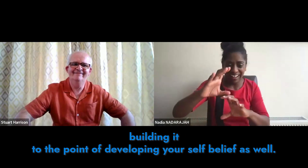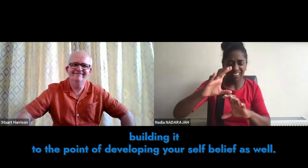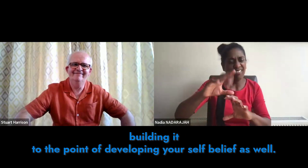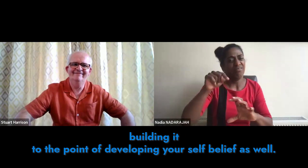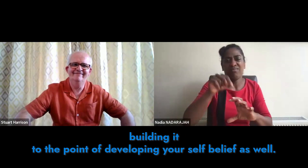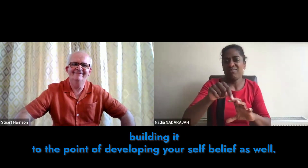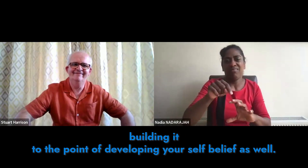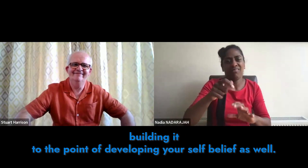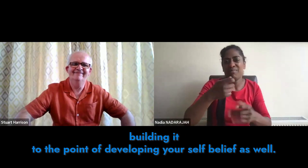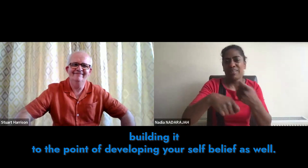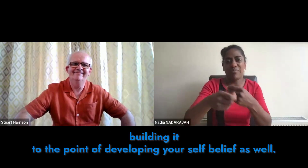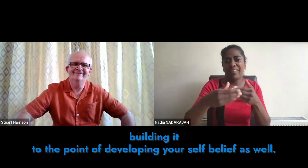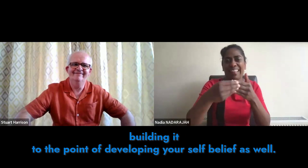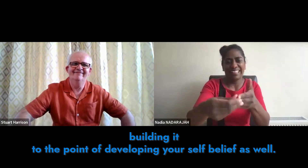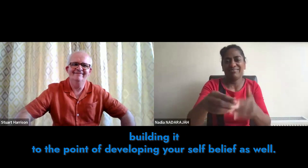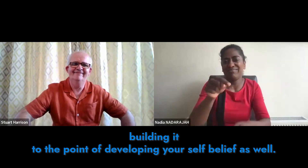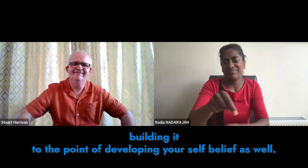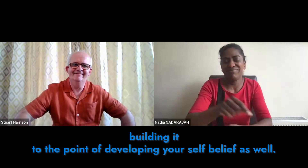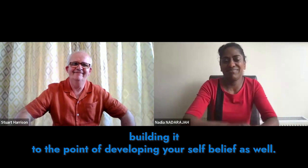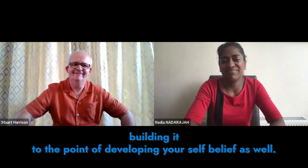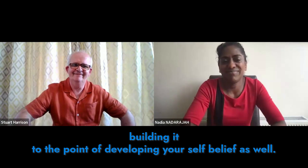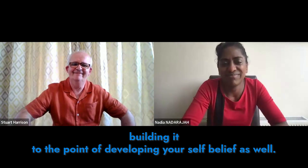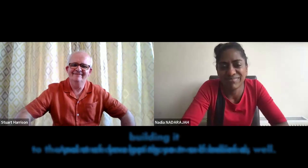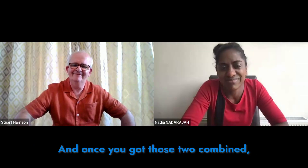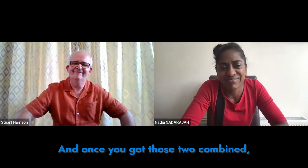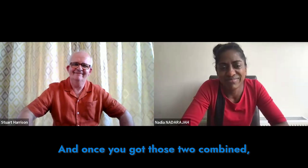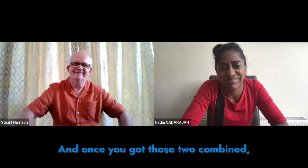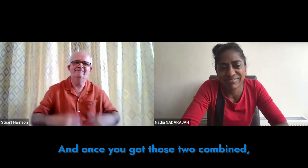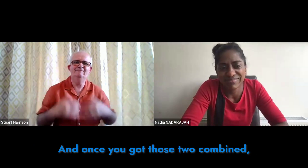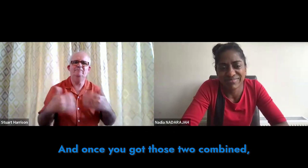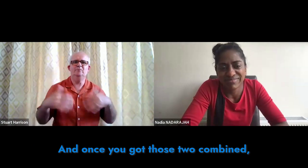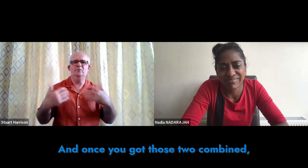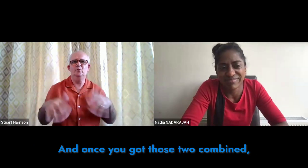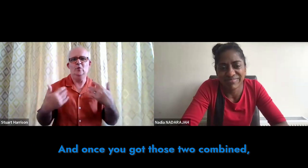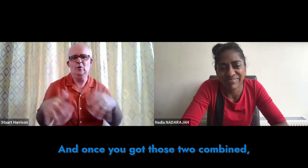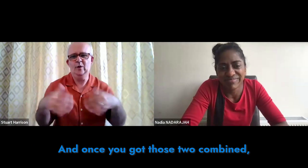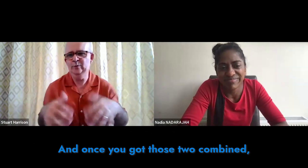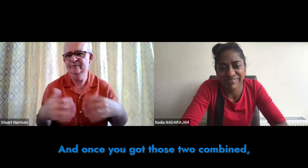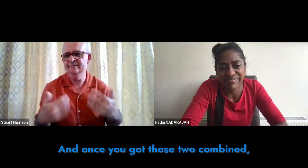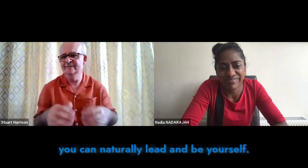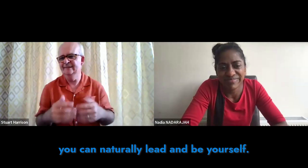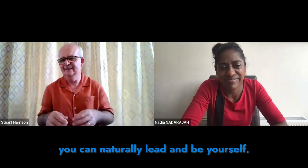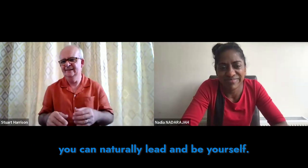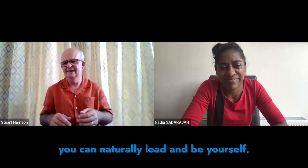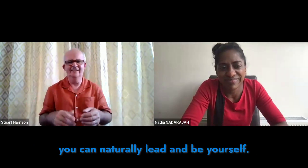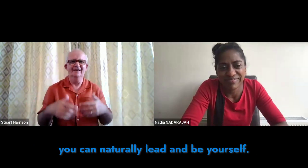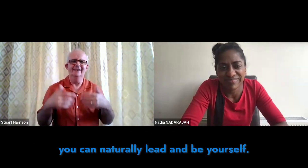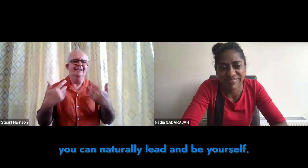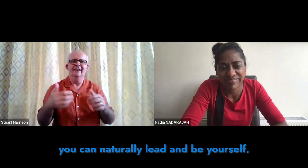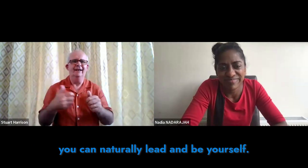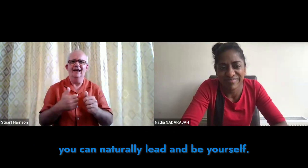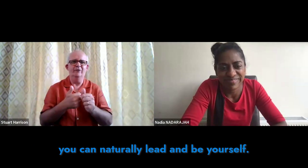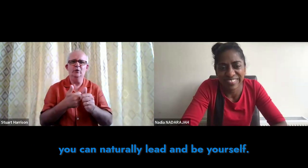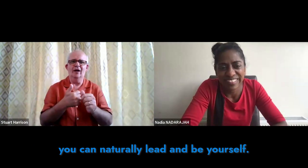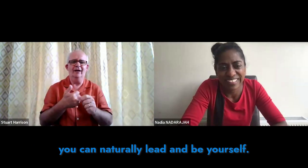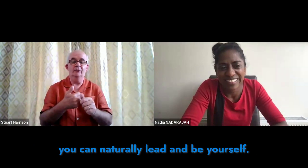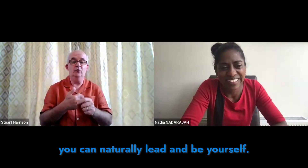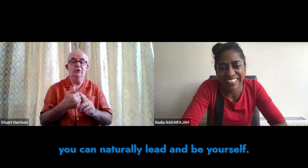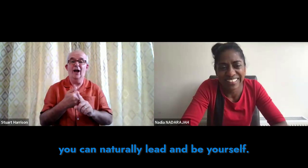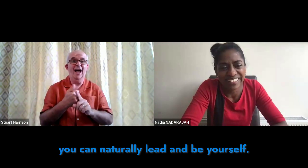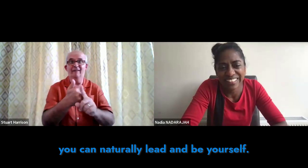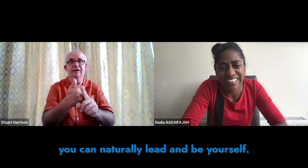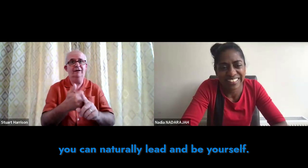point of developing your self-belief as well. And once you got those two combined, you can naturally